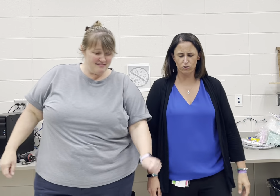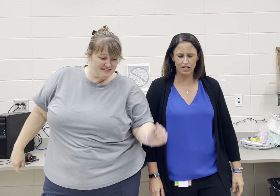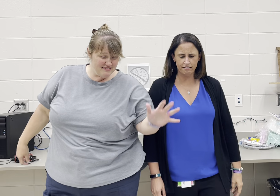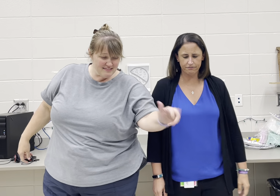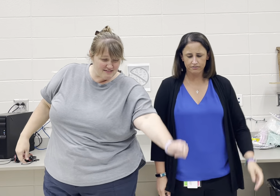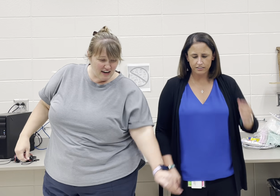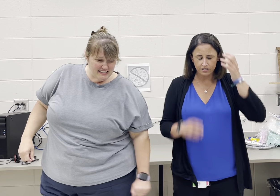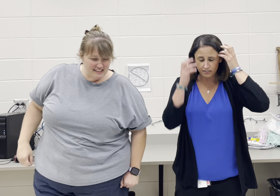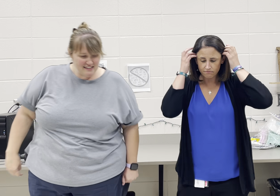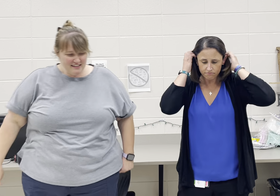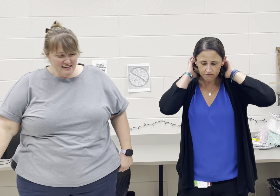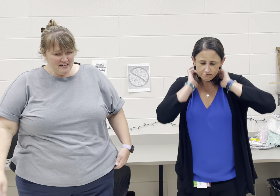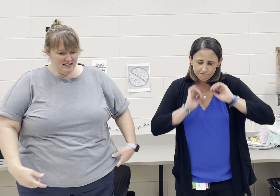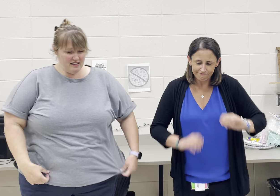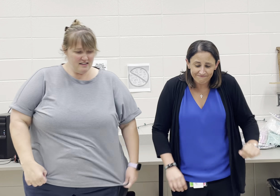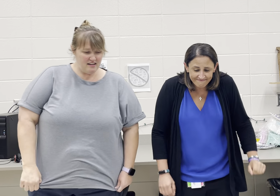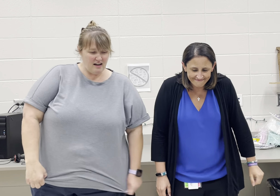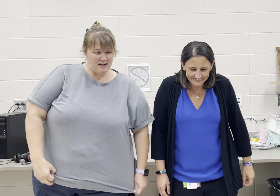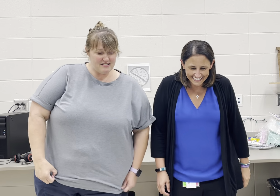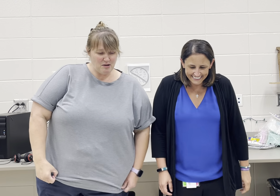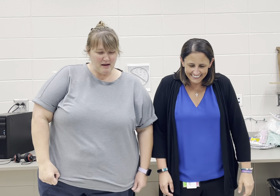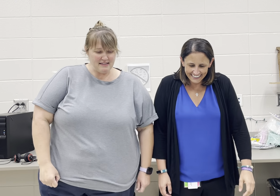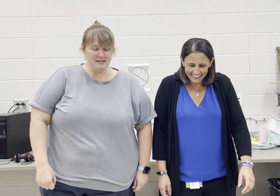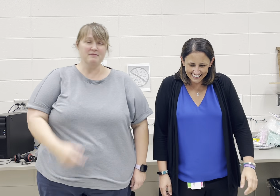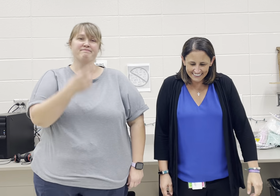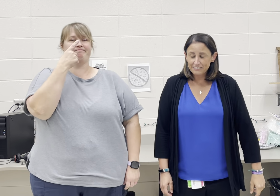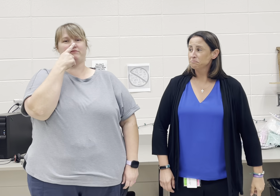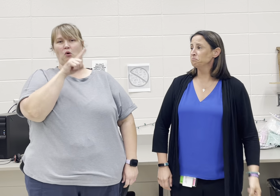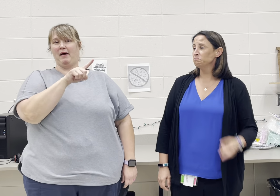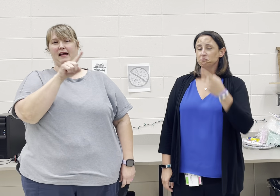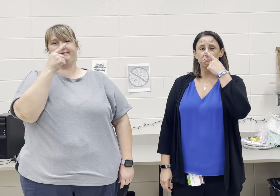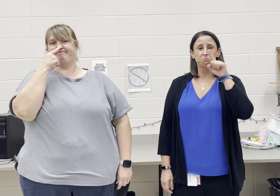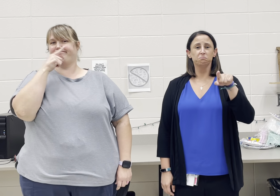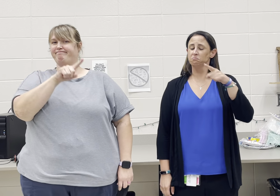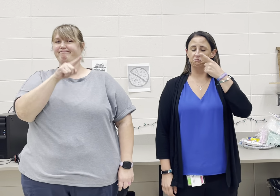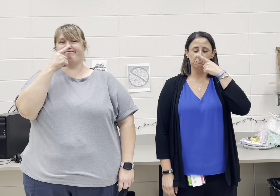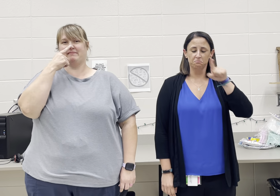they have no life. Right? Don't mind.